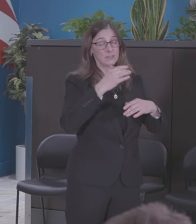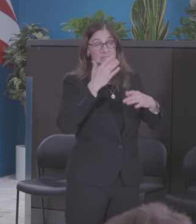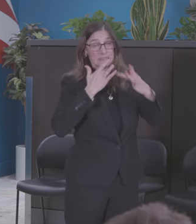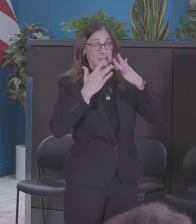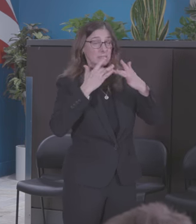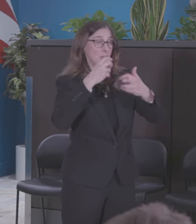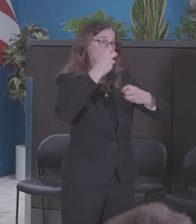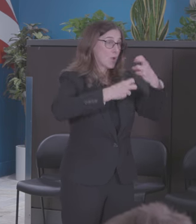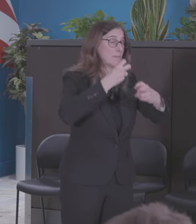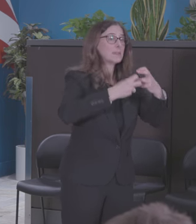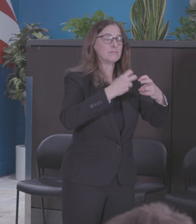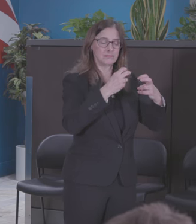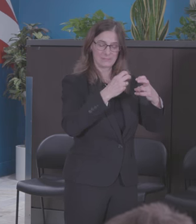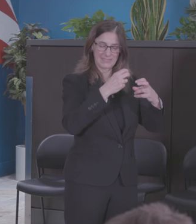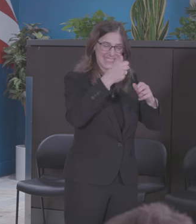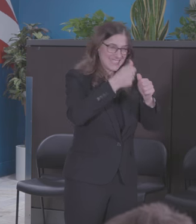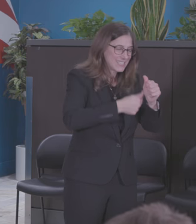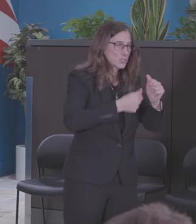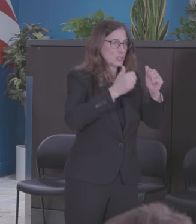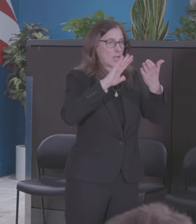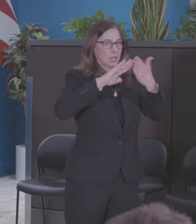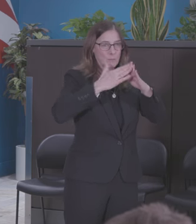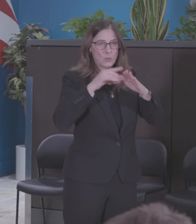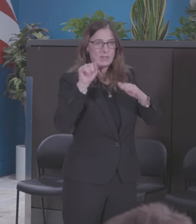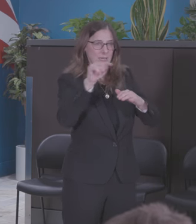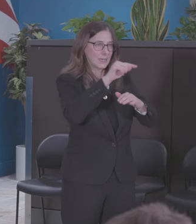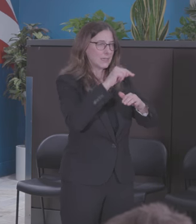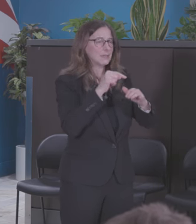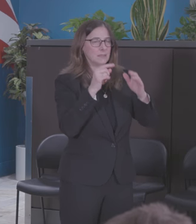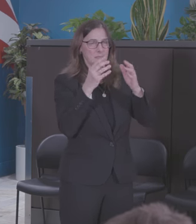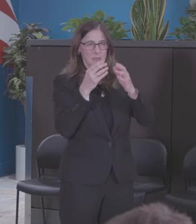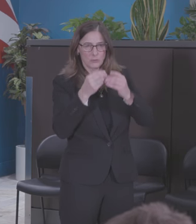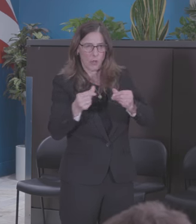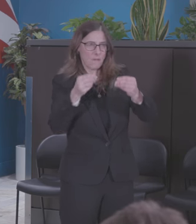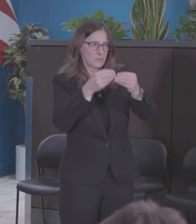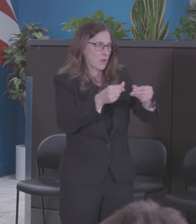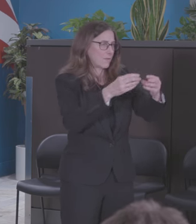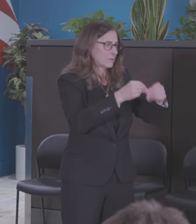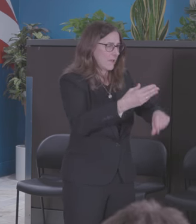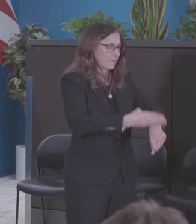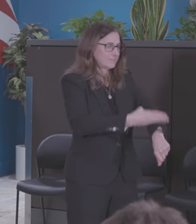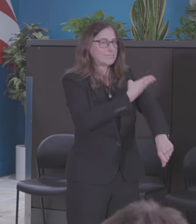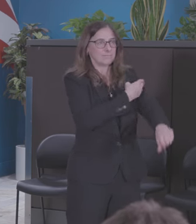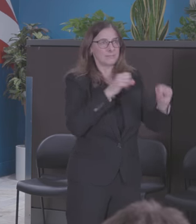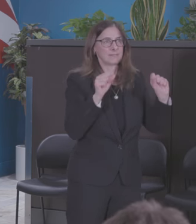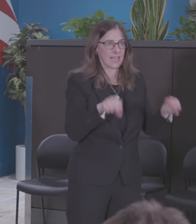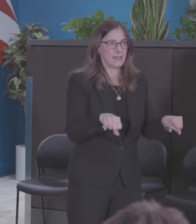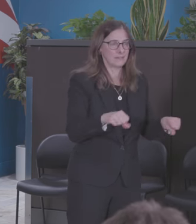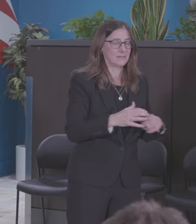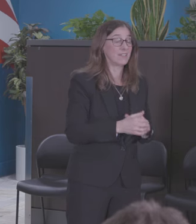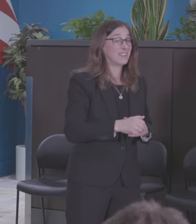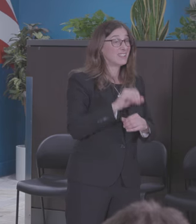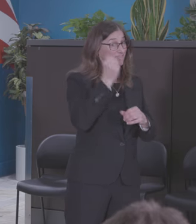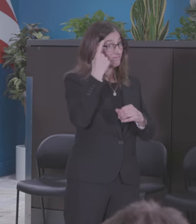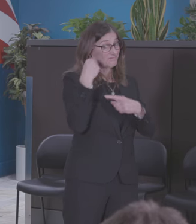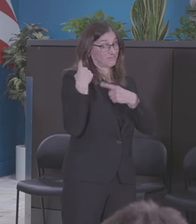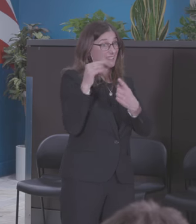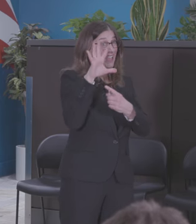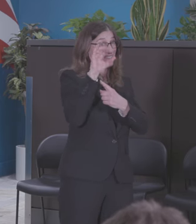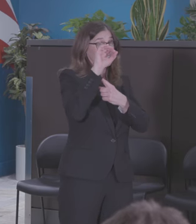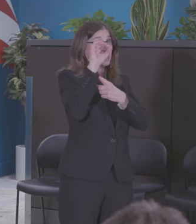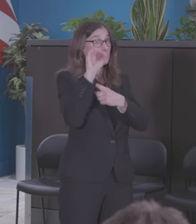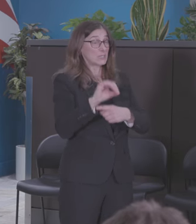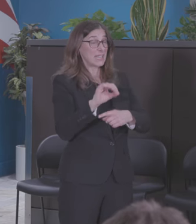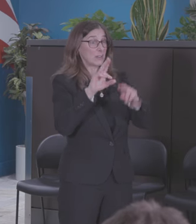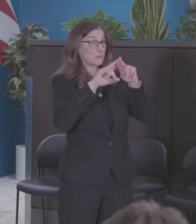Taken all together, our efforts have collectively resulted in a 50% reduction in the number of veterans experiencing homelessness